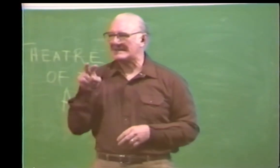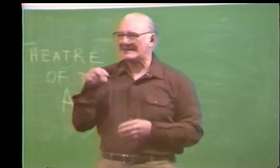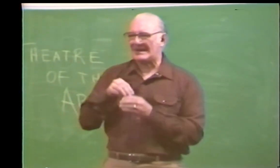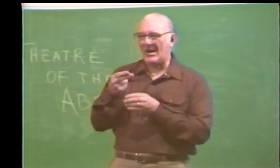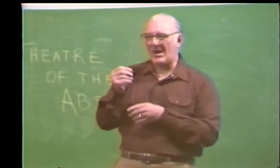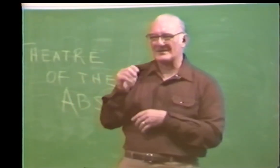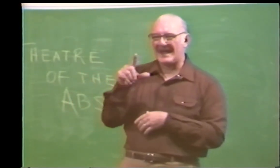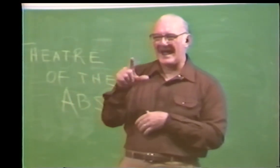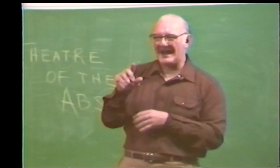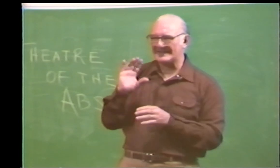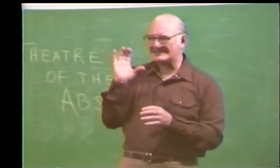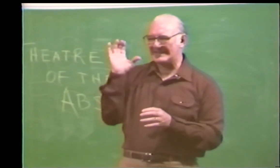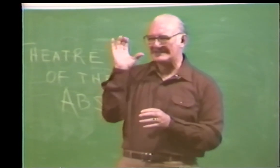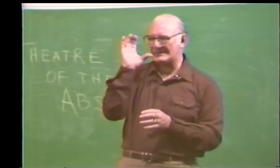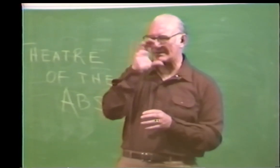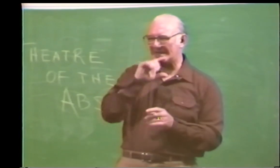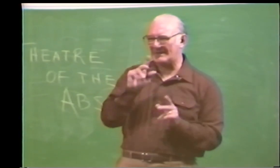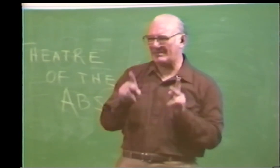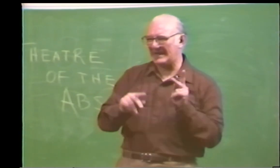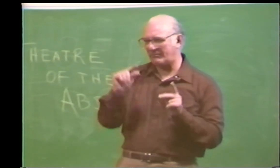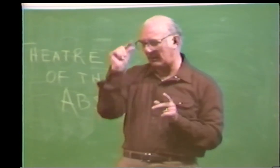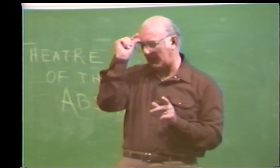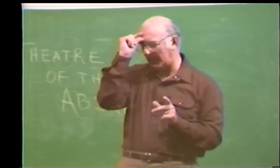In the hotel, he sees queer people,